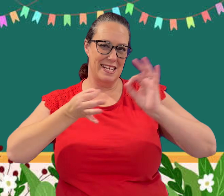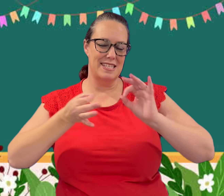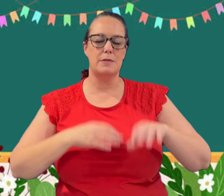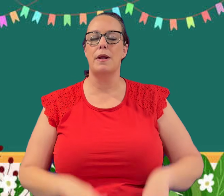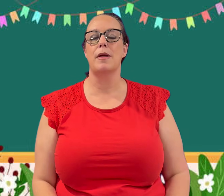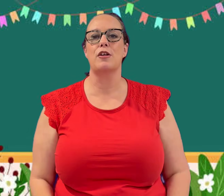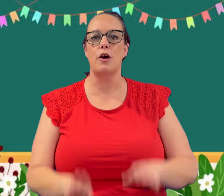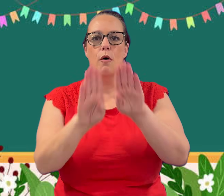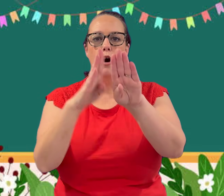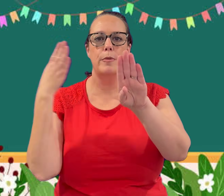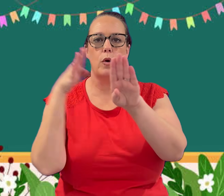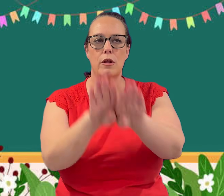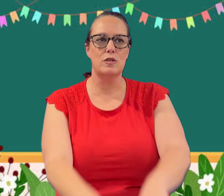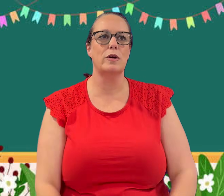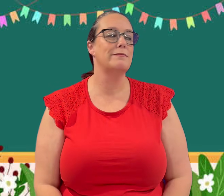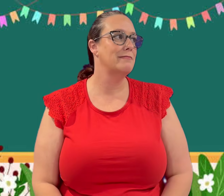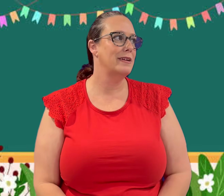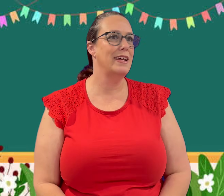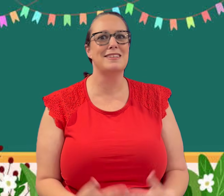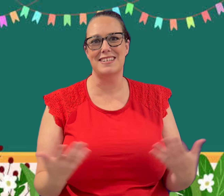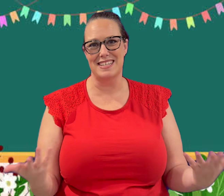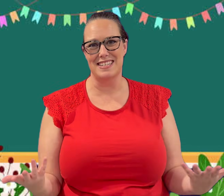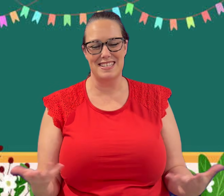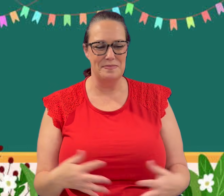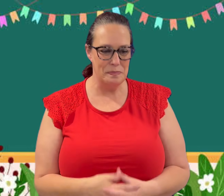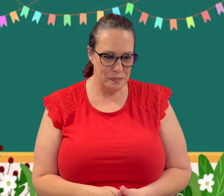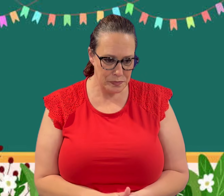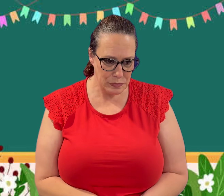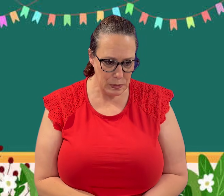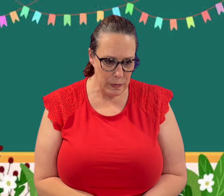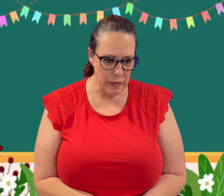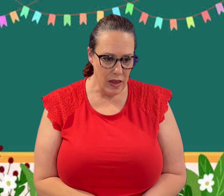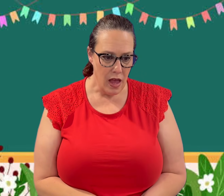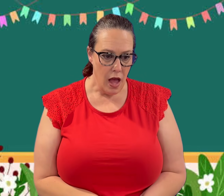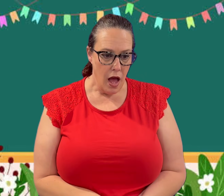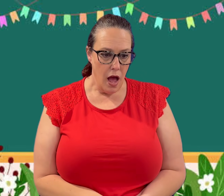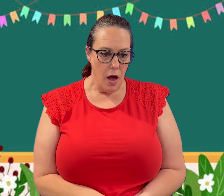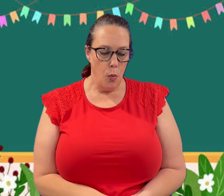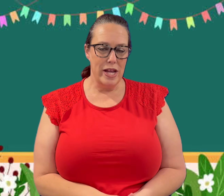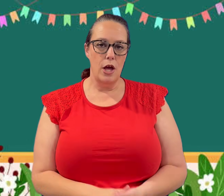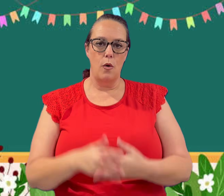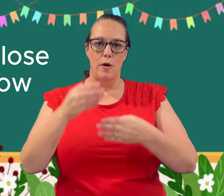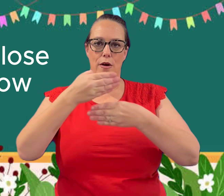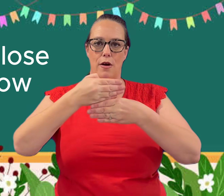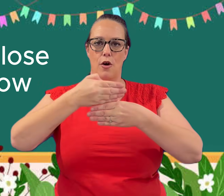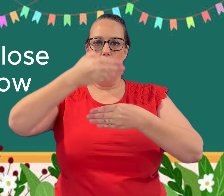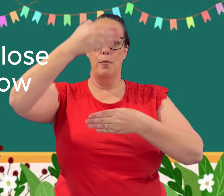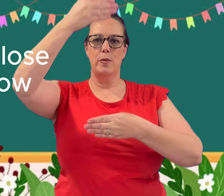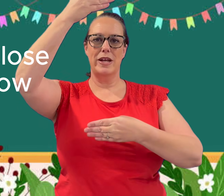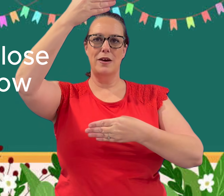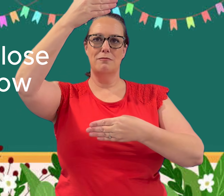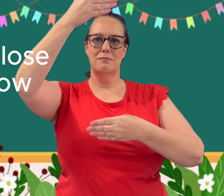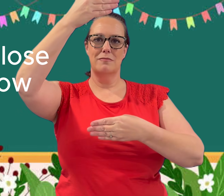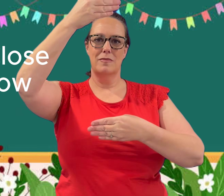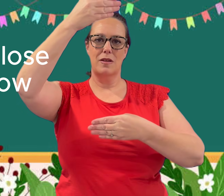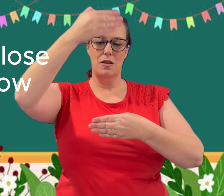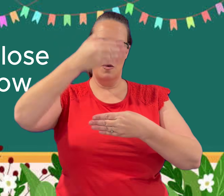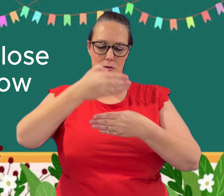sense, but I'm not going to go open door, closed door in a sentence. Window, open window, close the